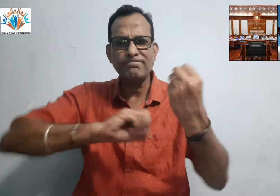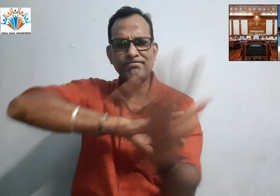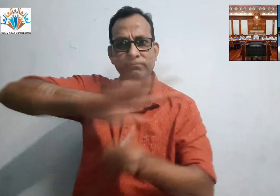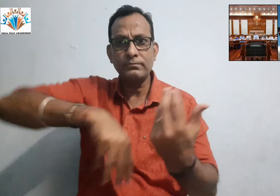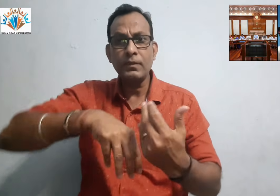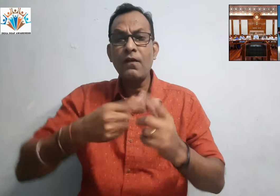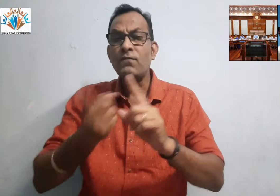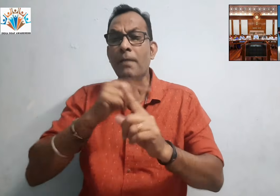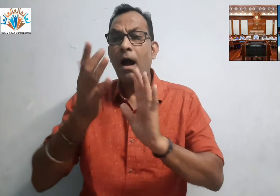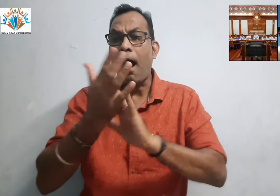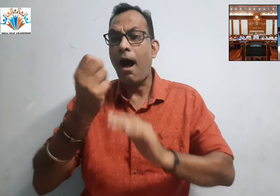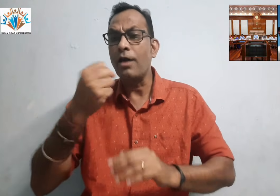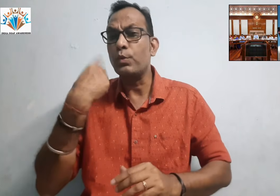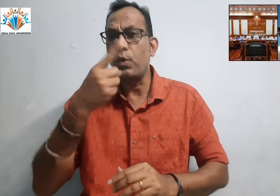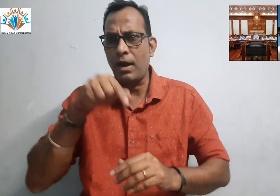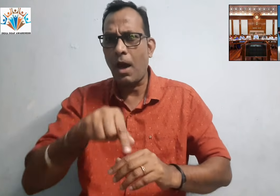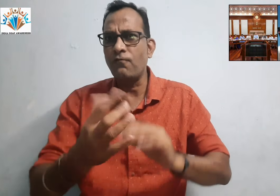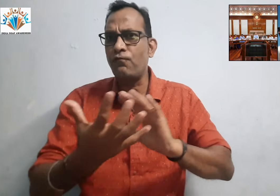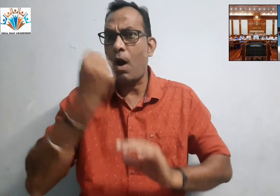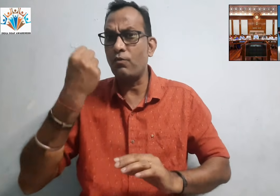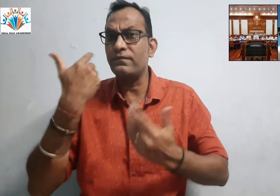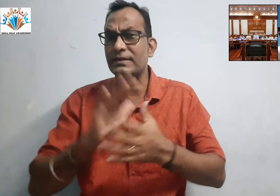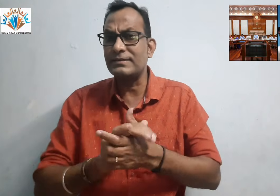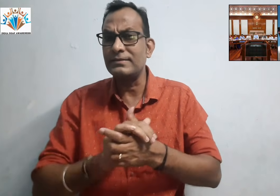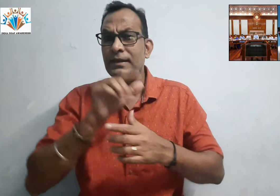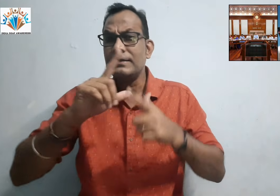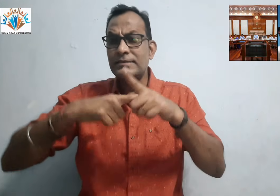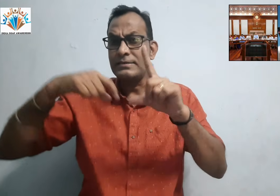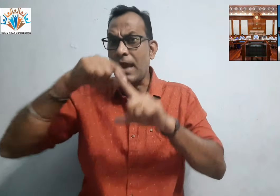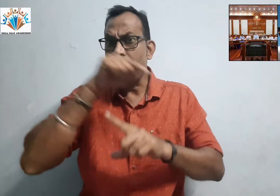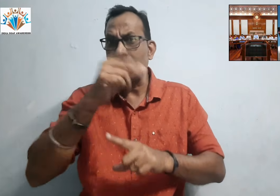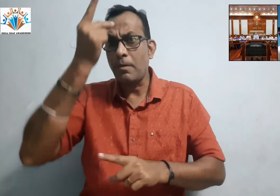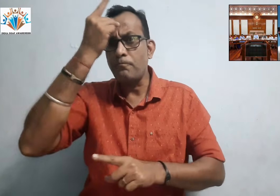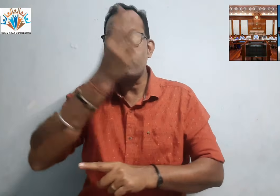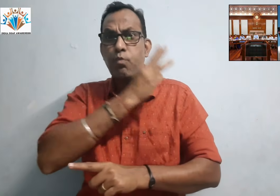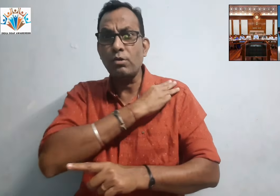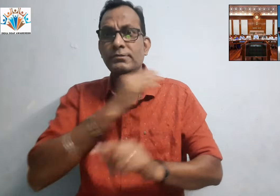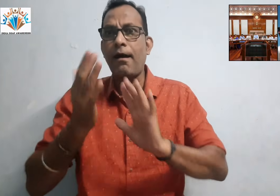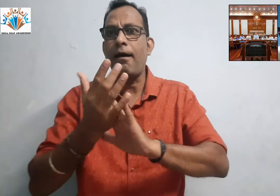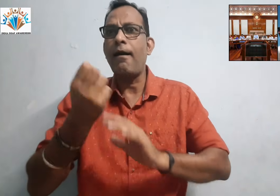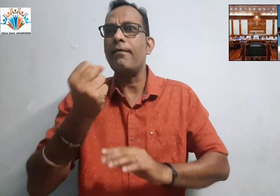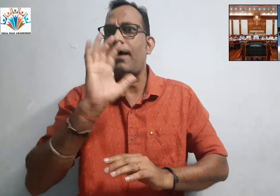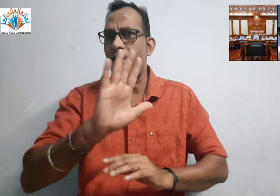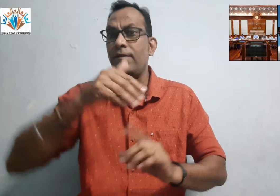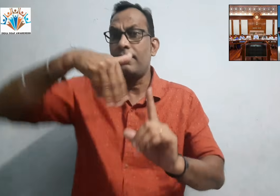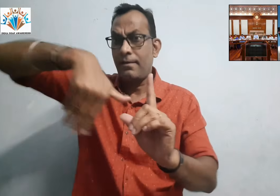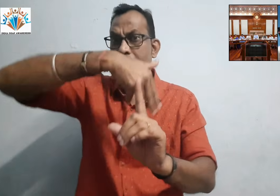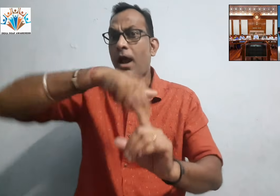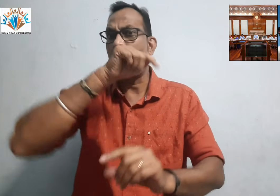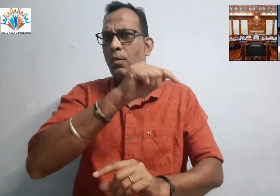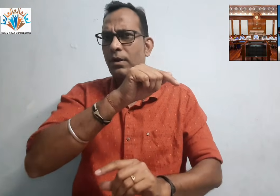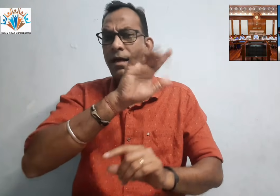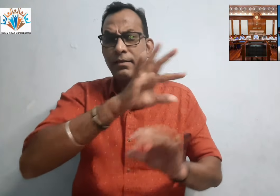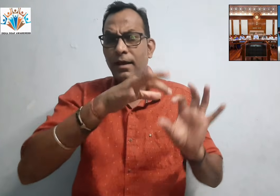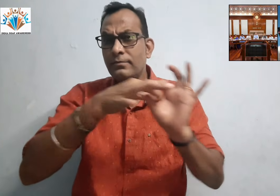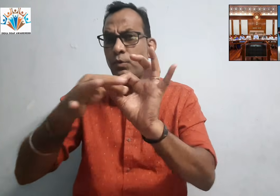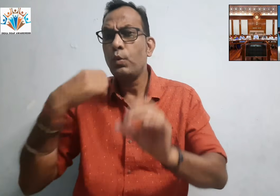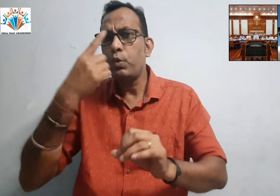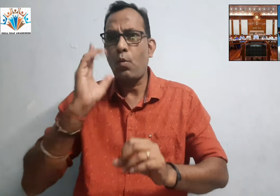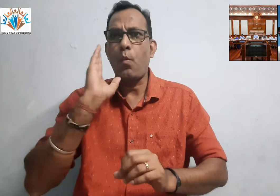password from a heart, but now all of this channel has a heart and the ground up.